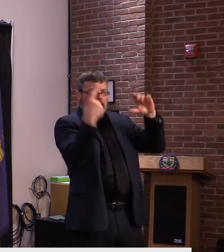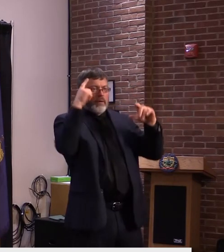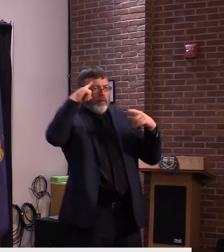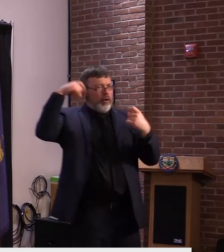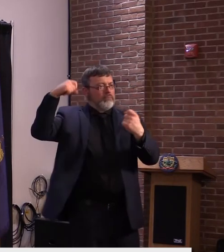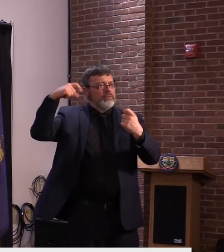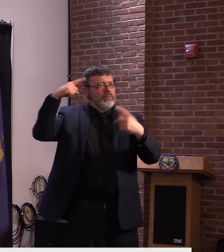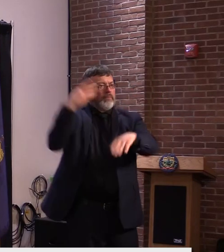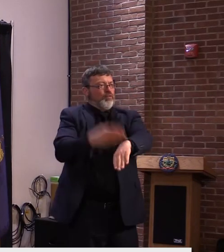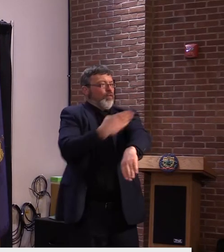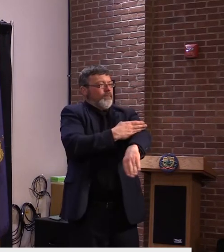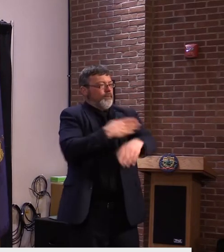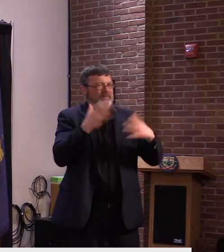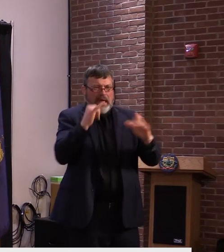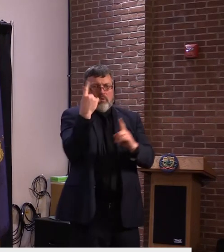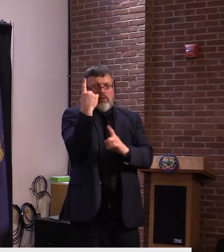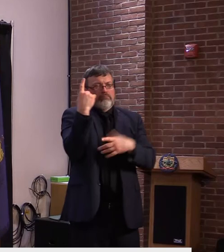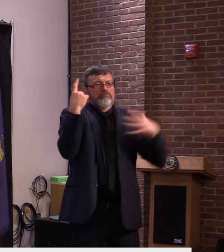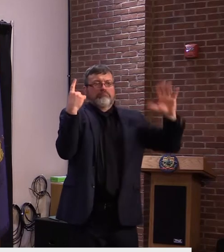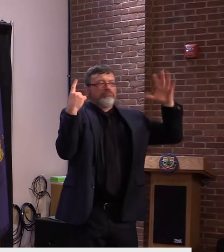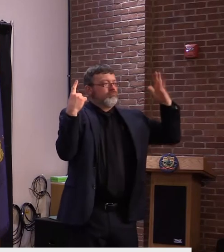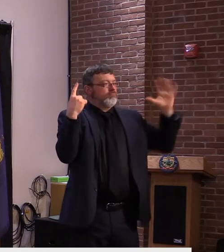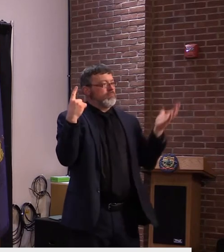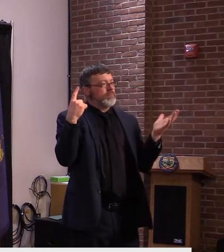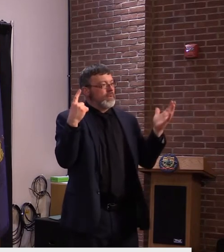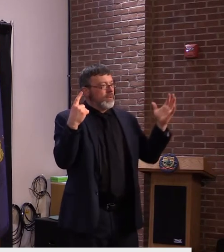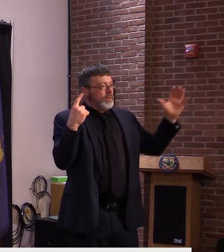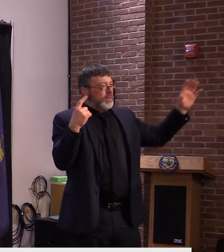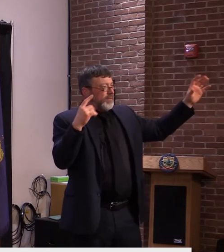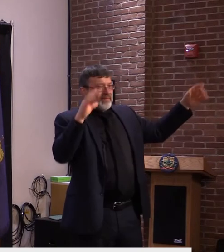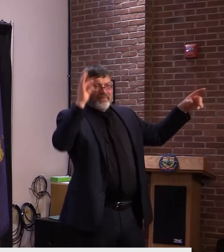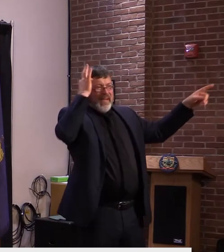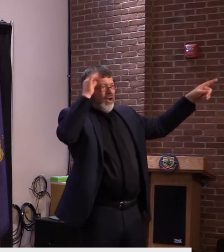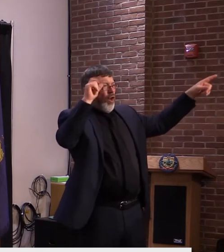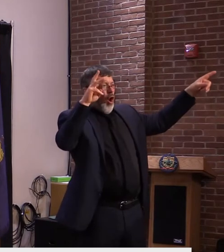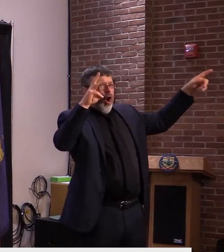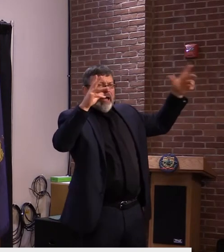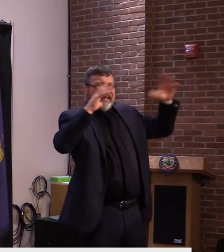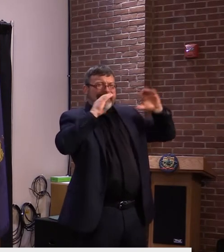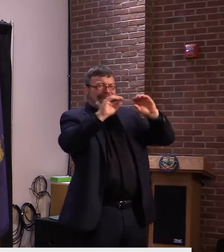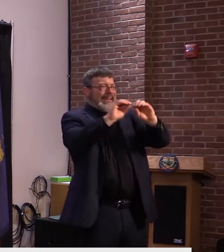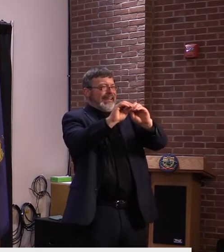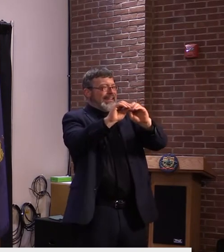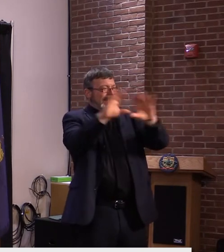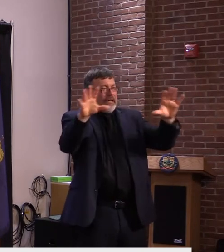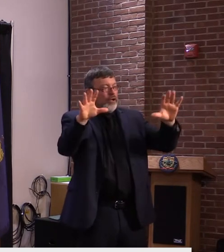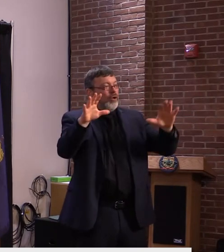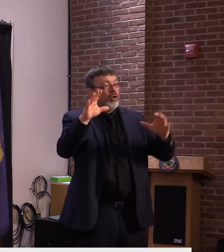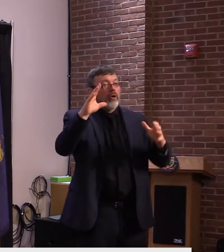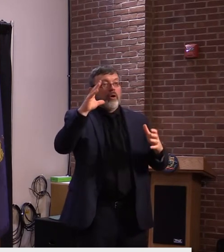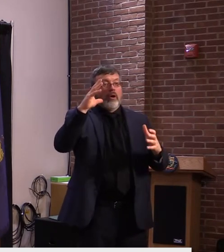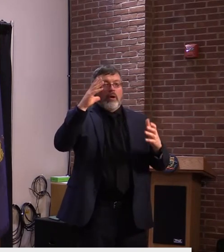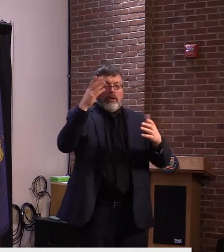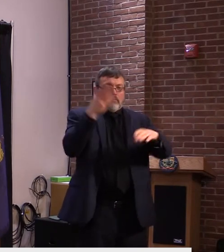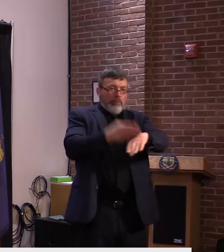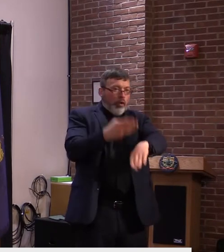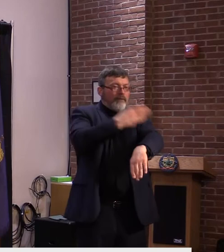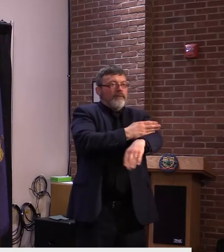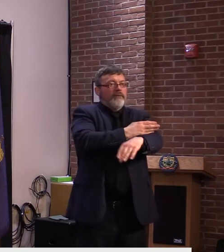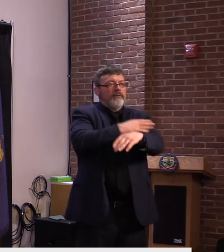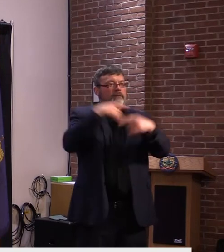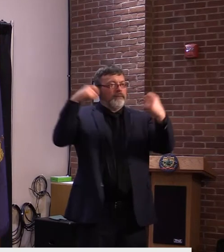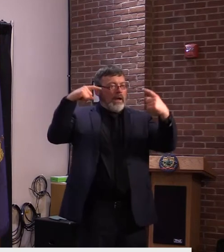clear in the federal legislation that this was for communication, for broadband, for cell service, and so forth.